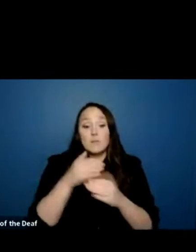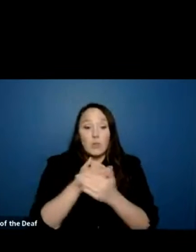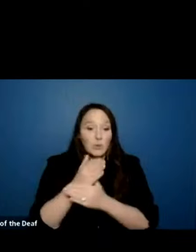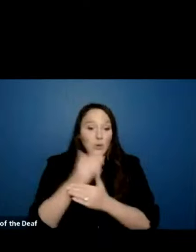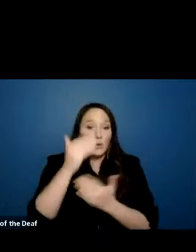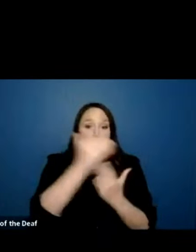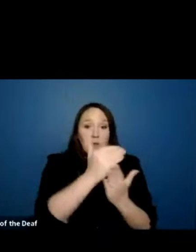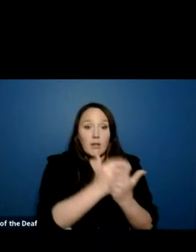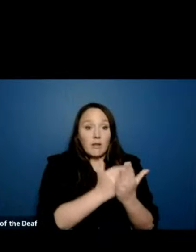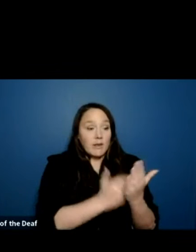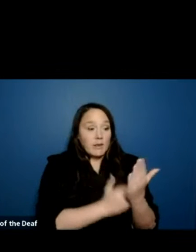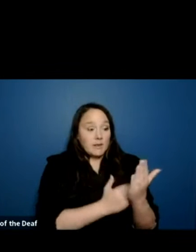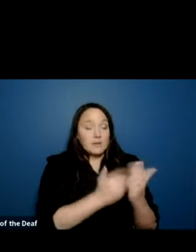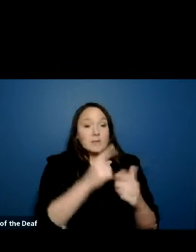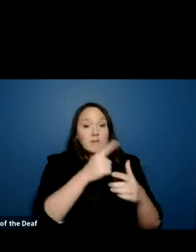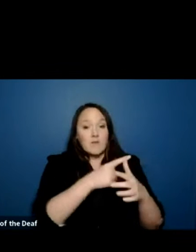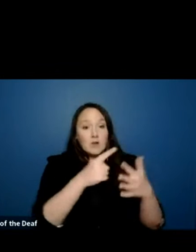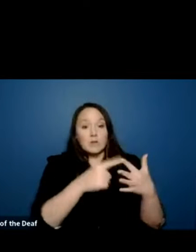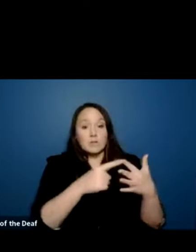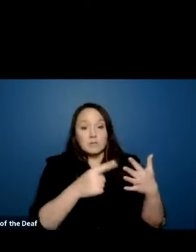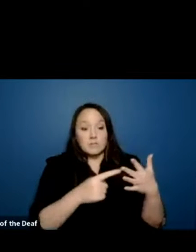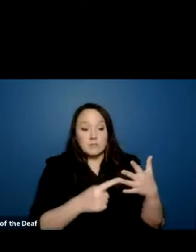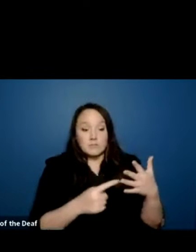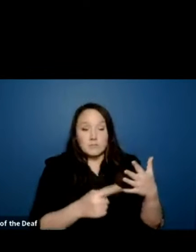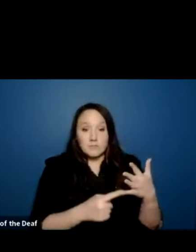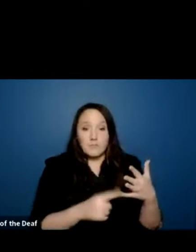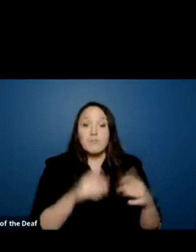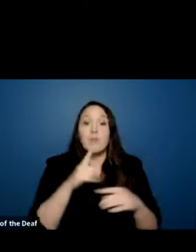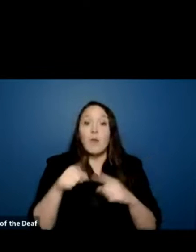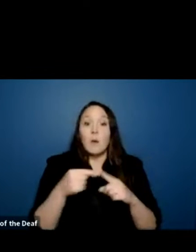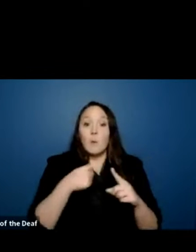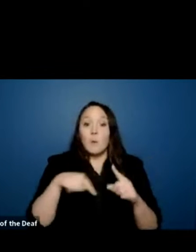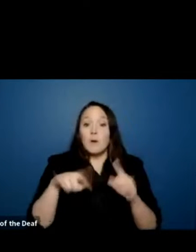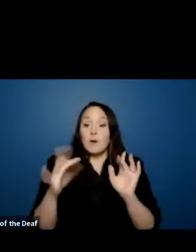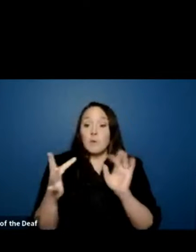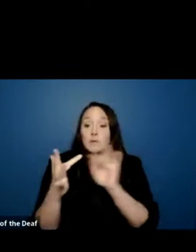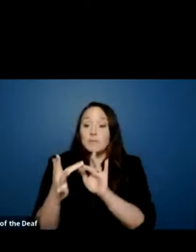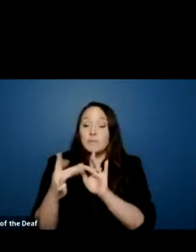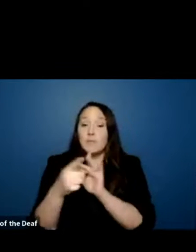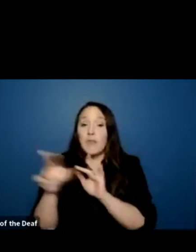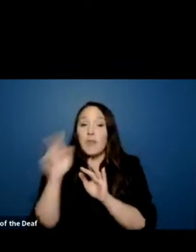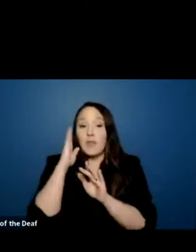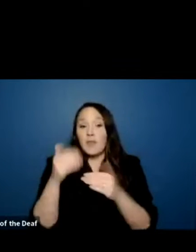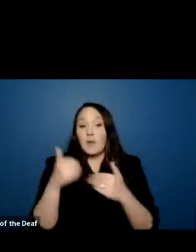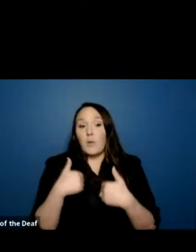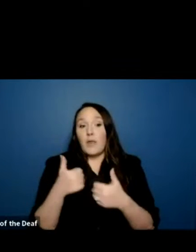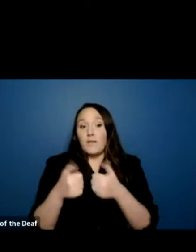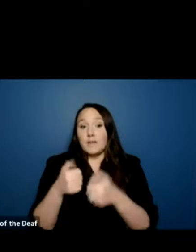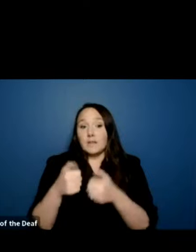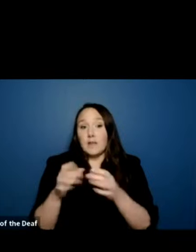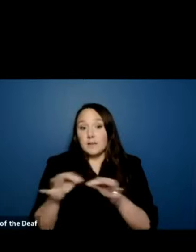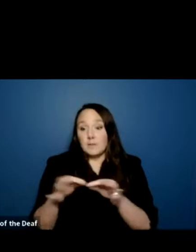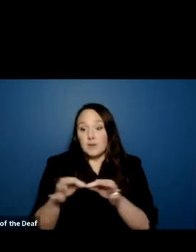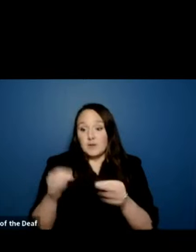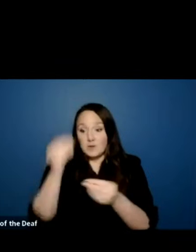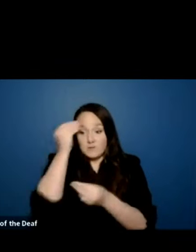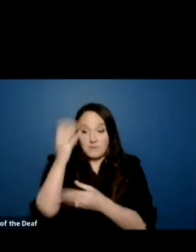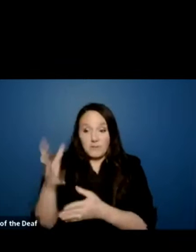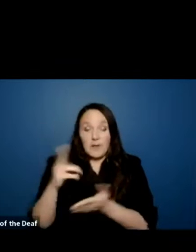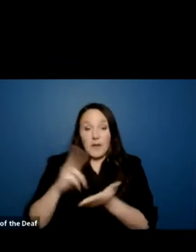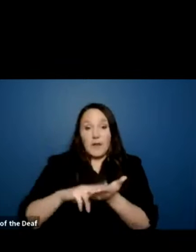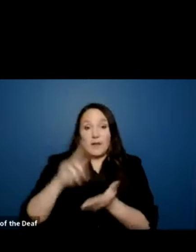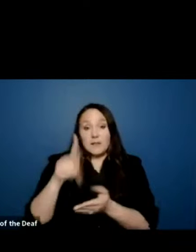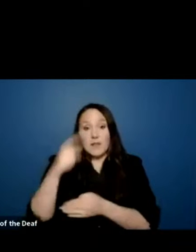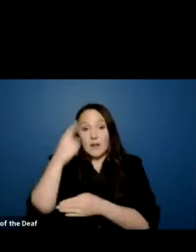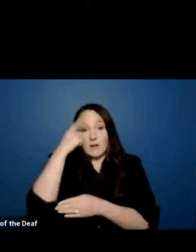to schedule an appointment. When we reach out, folks will receive a text message instructing them to sign up for a specific